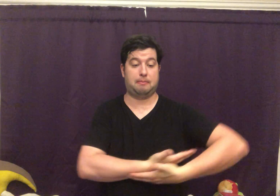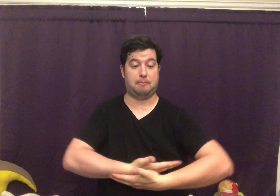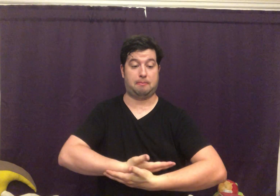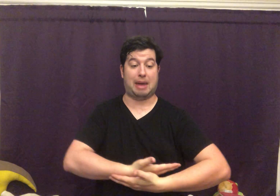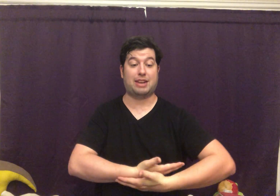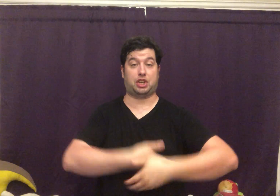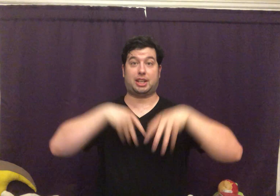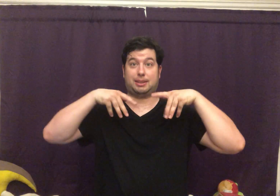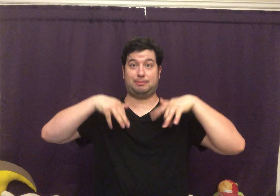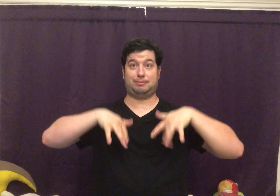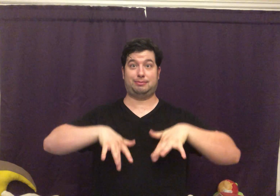Magic.